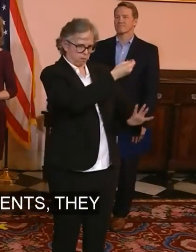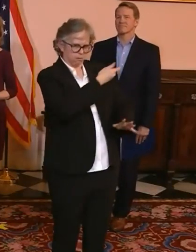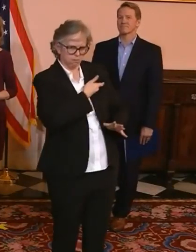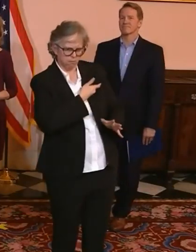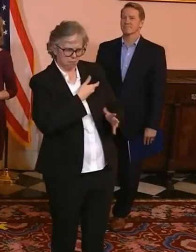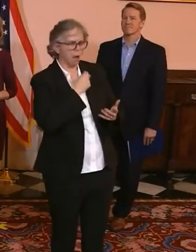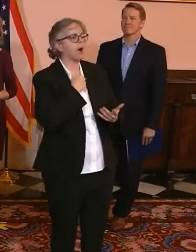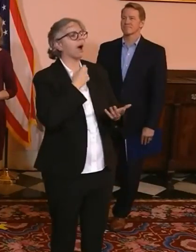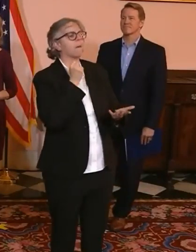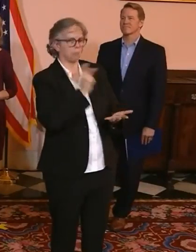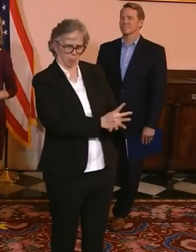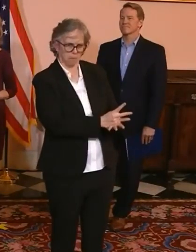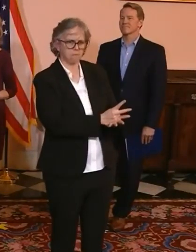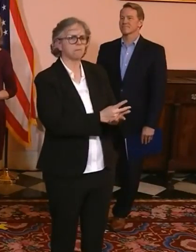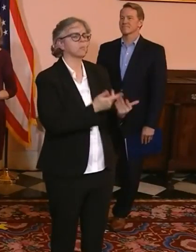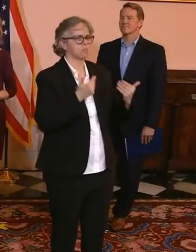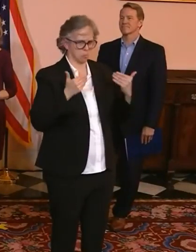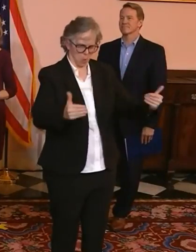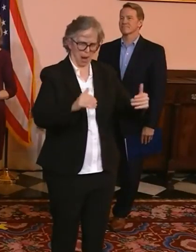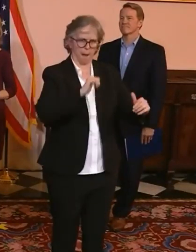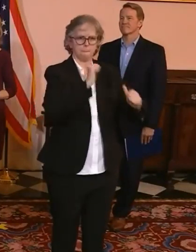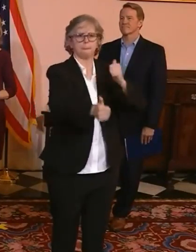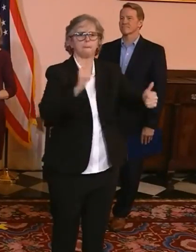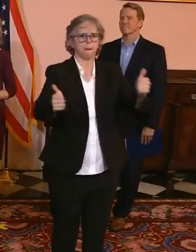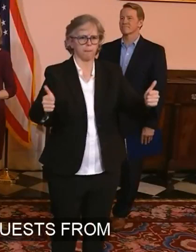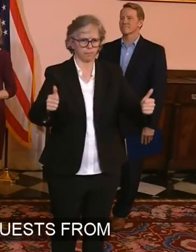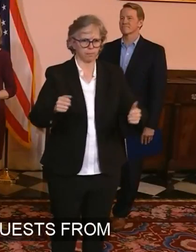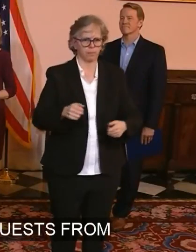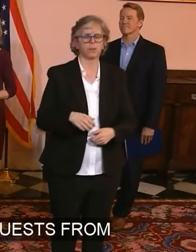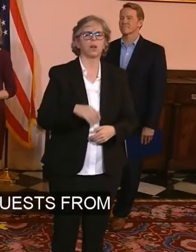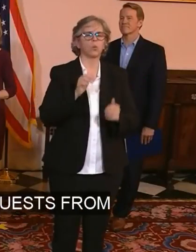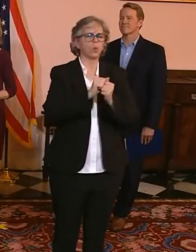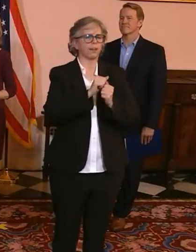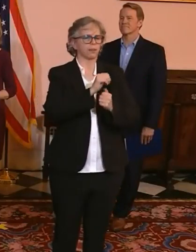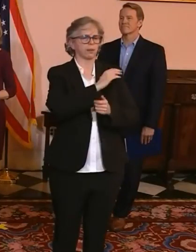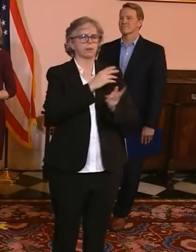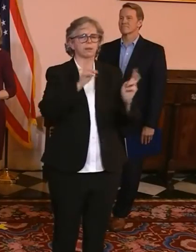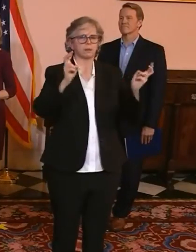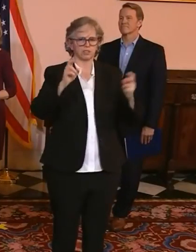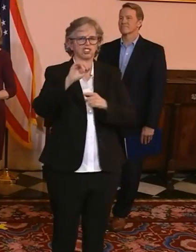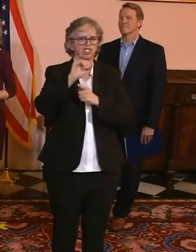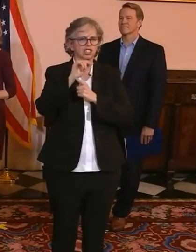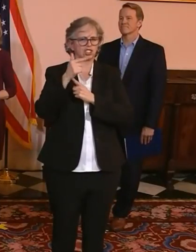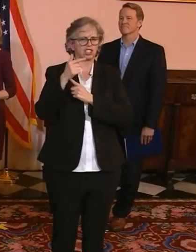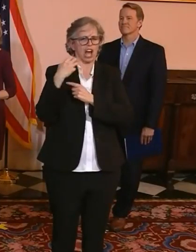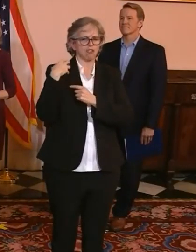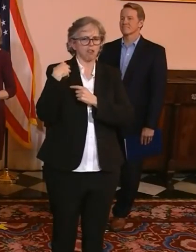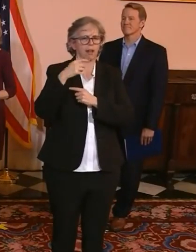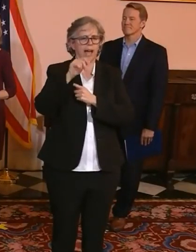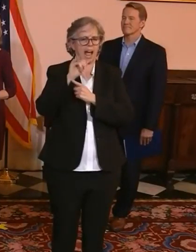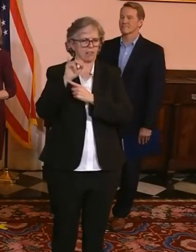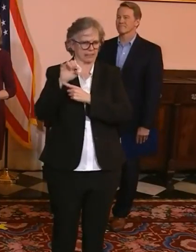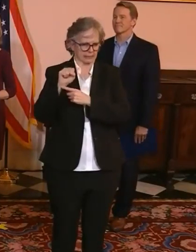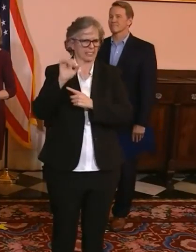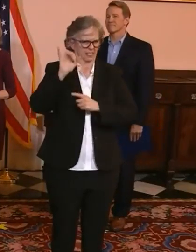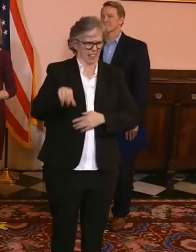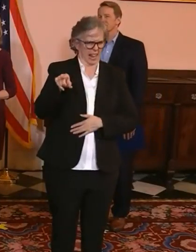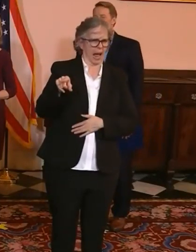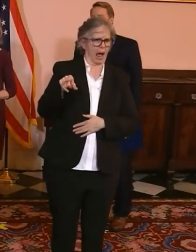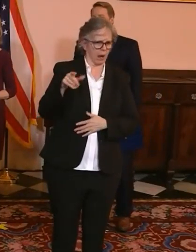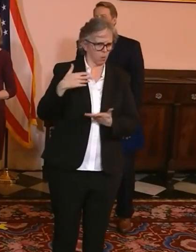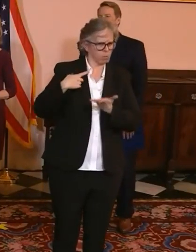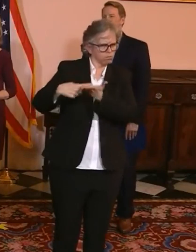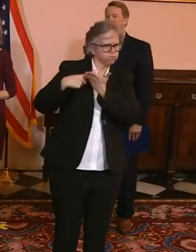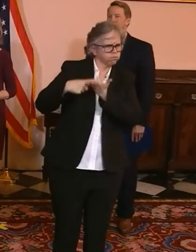and I did, and they have tents, and they certainly have the ability to erect those tents. And so you will be seeing